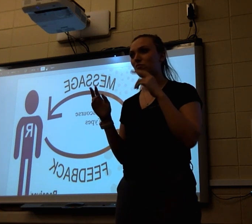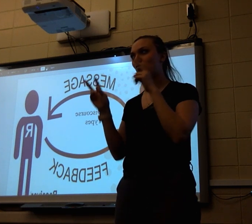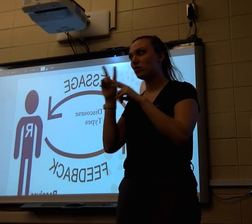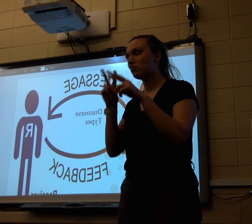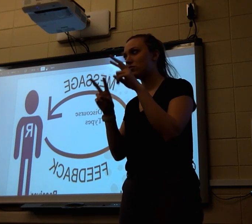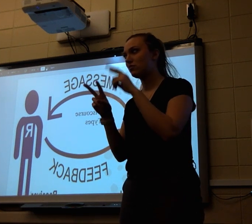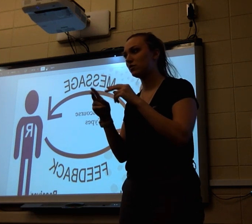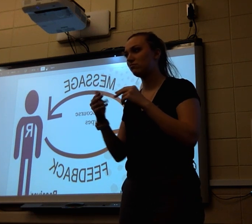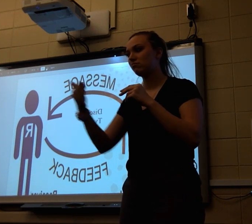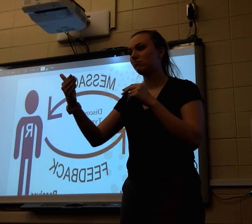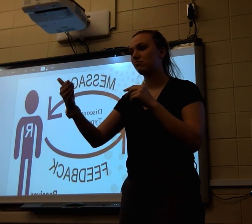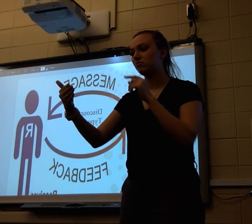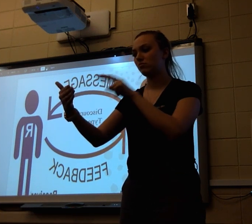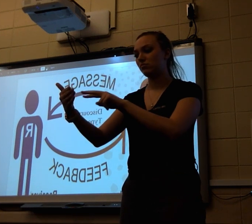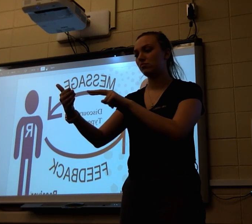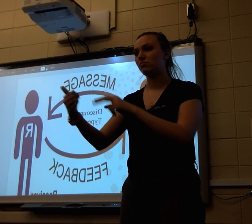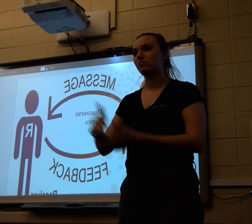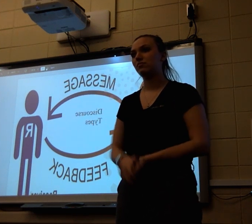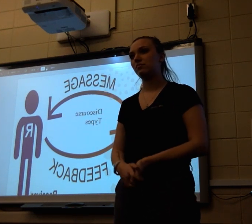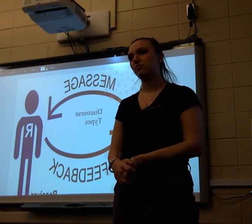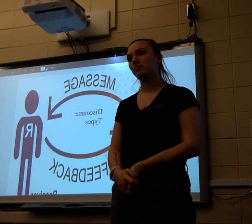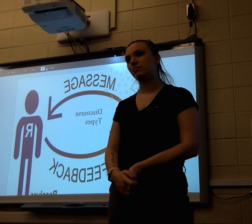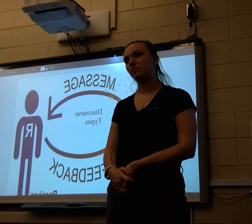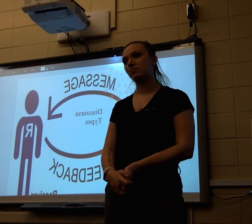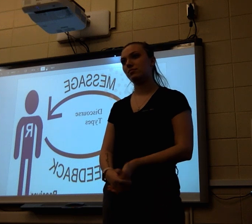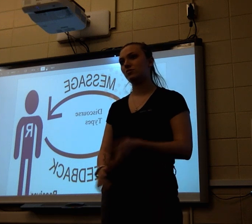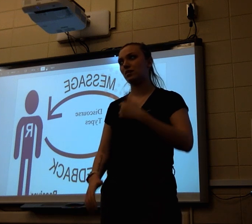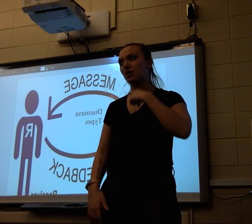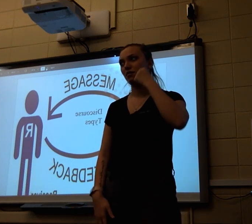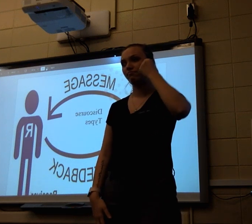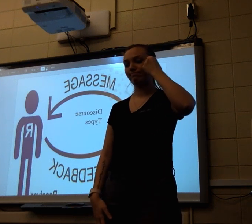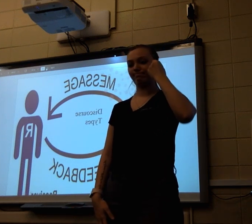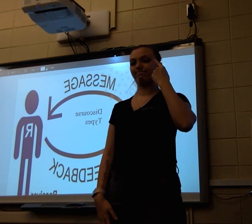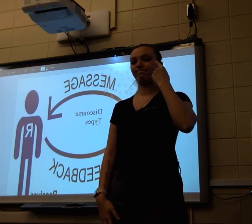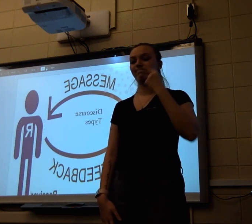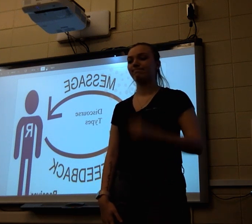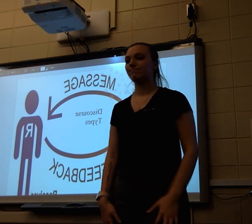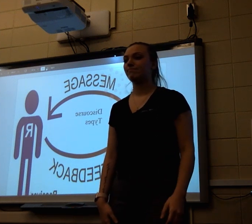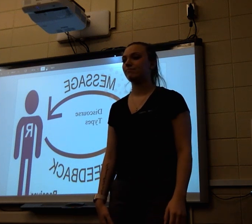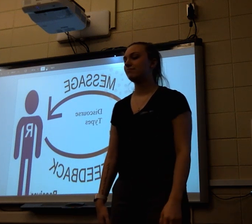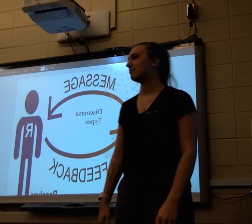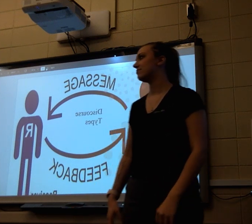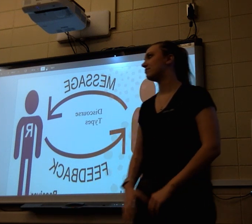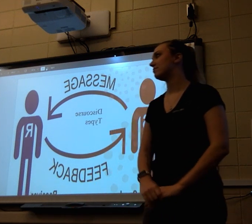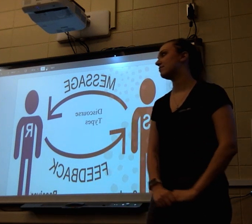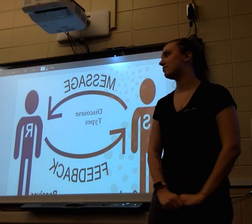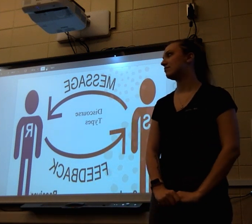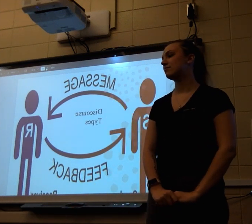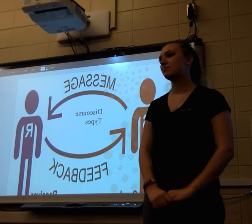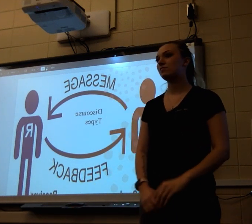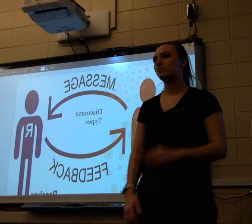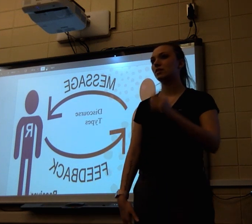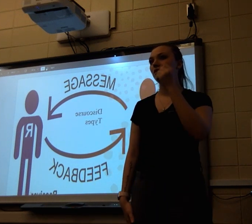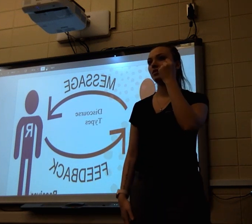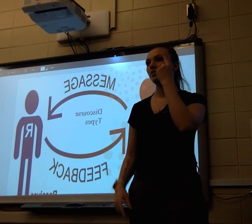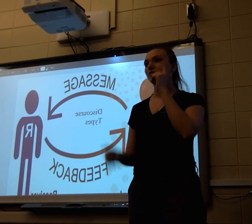and I want to share that with my team so that we know what's going on, all right? So understanding discourse types is really important.